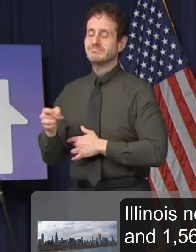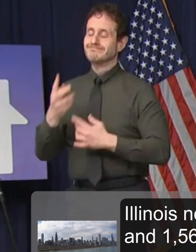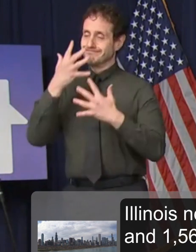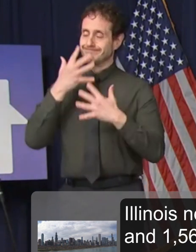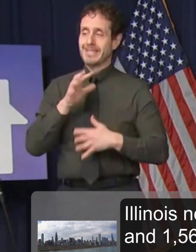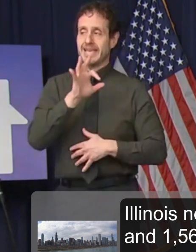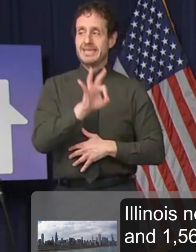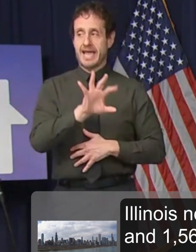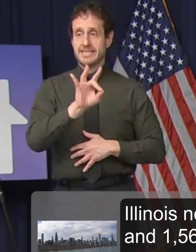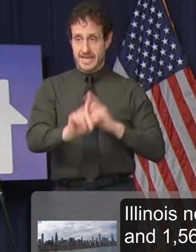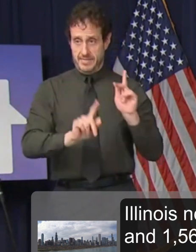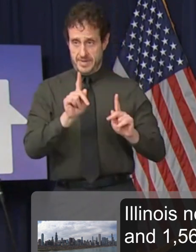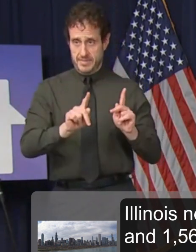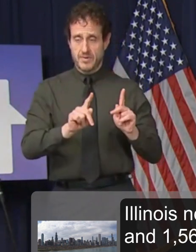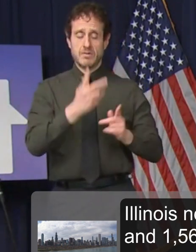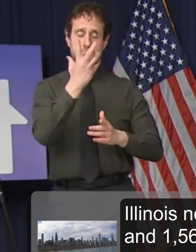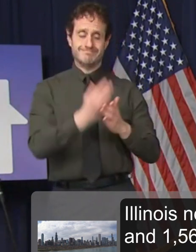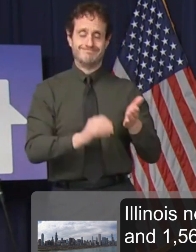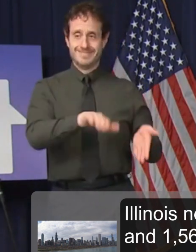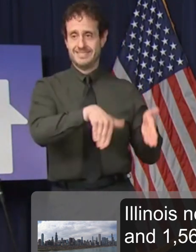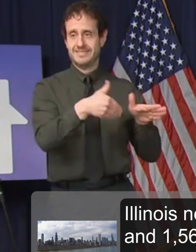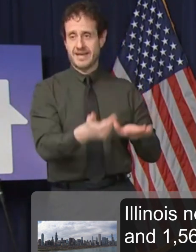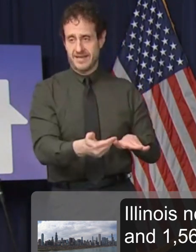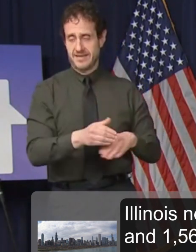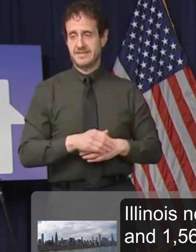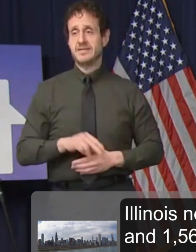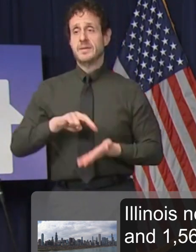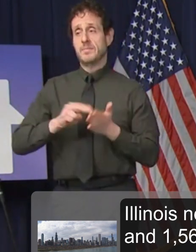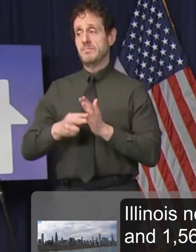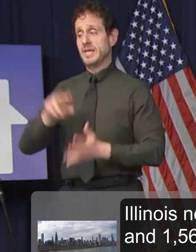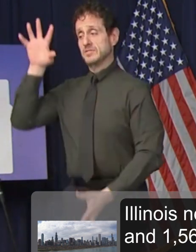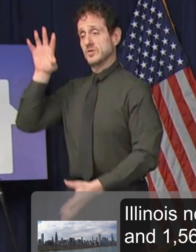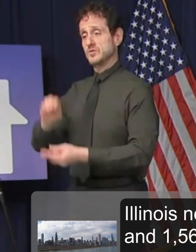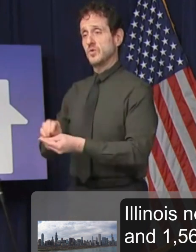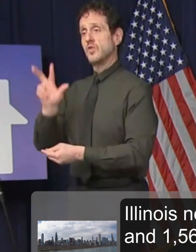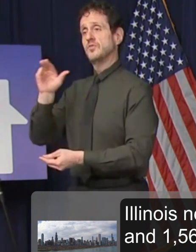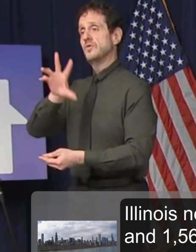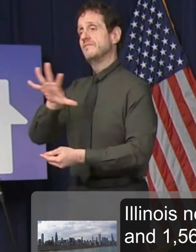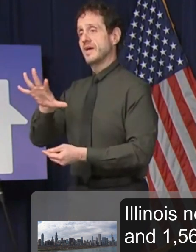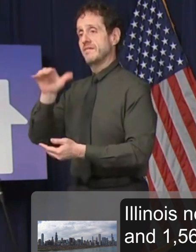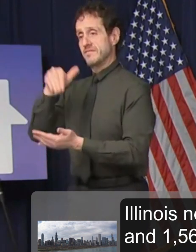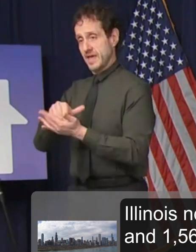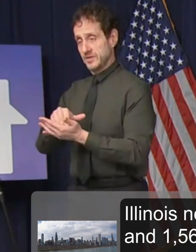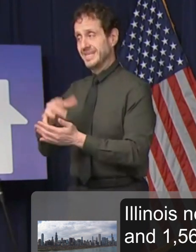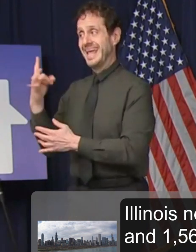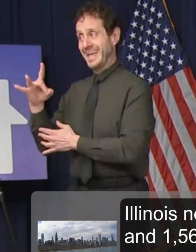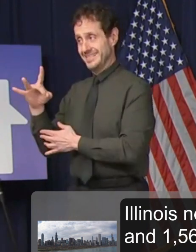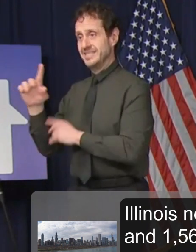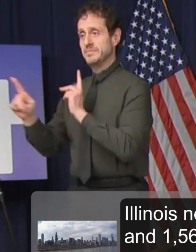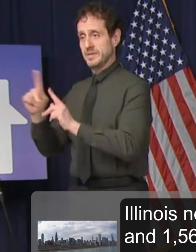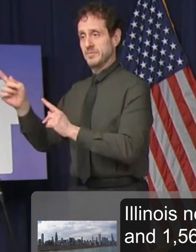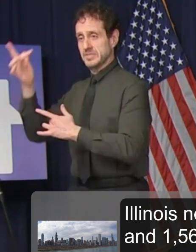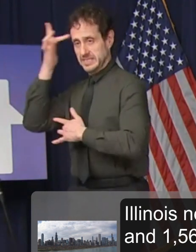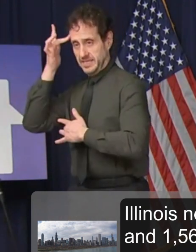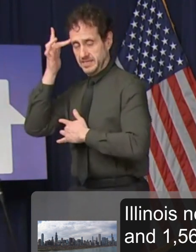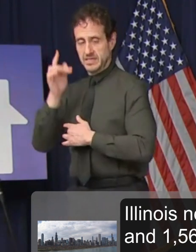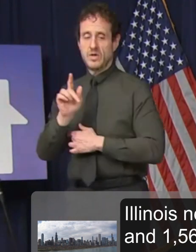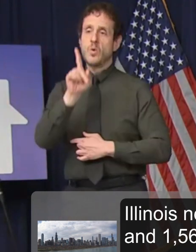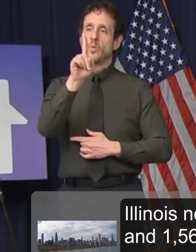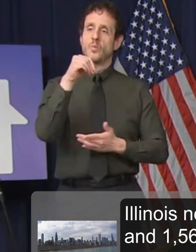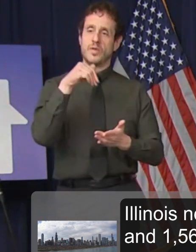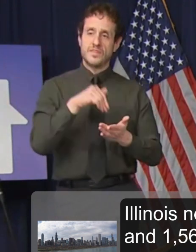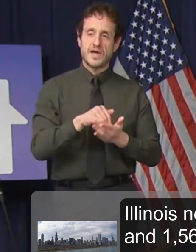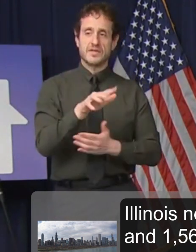have lost their lives. This brings our statewide totals to 35,018 cases and